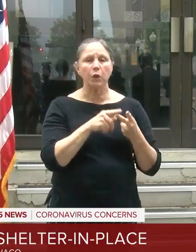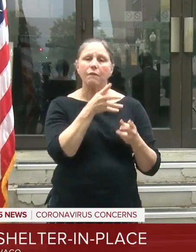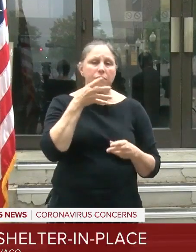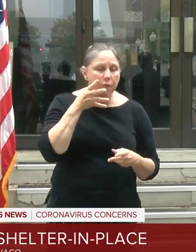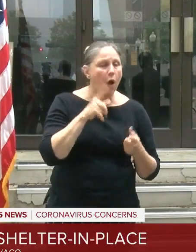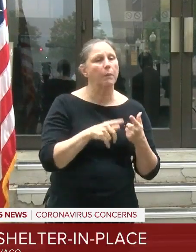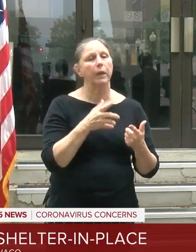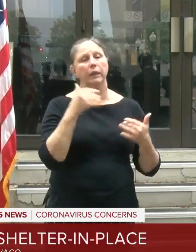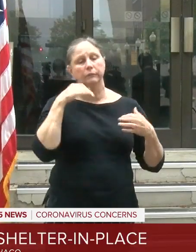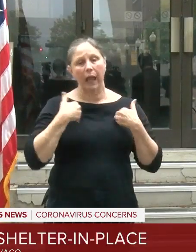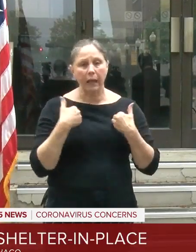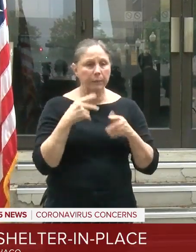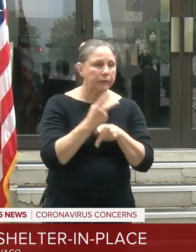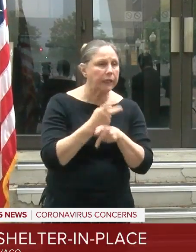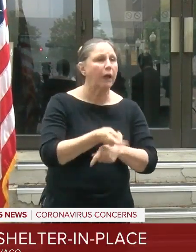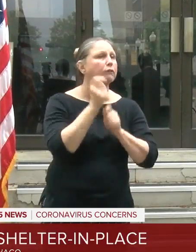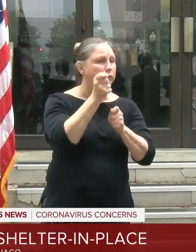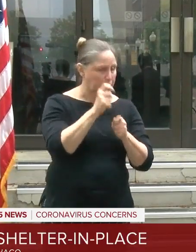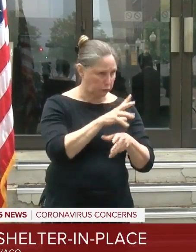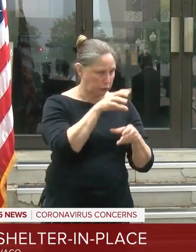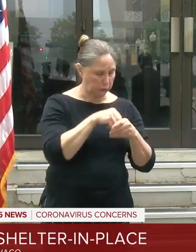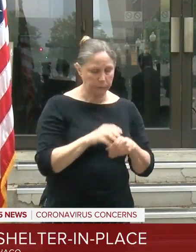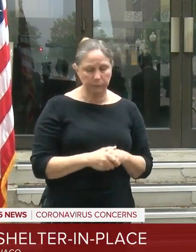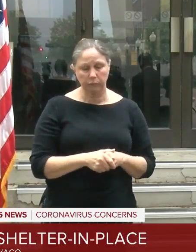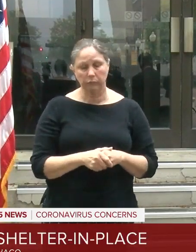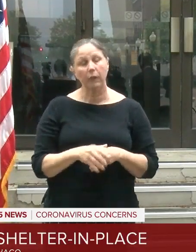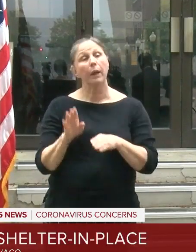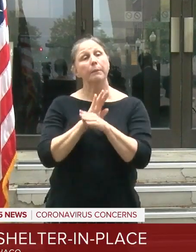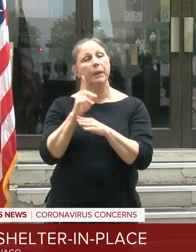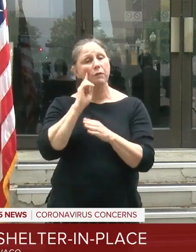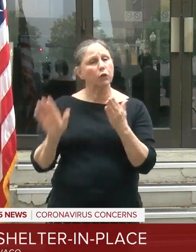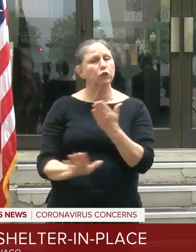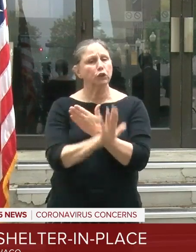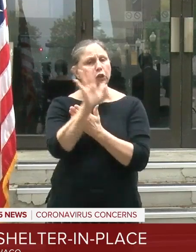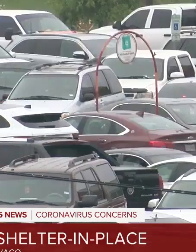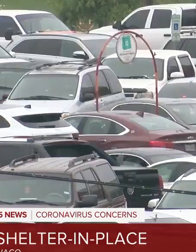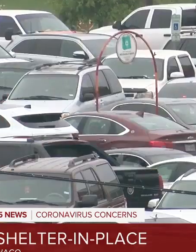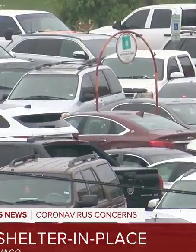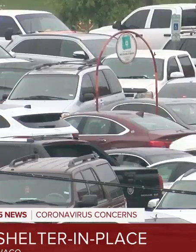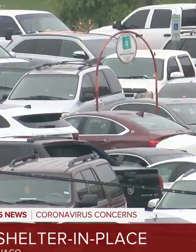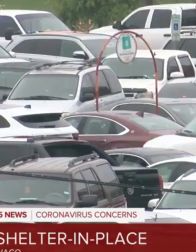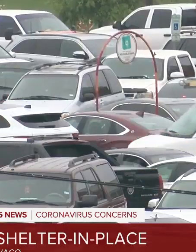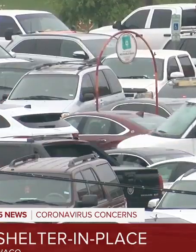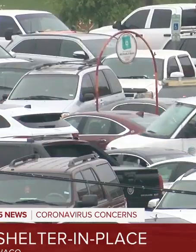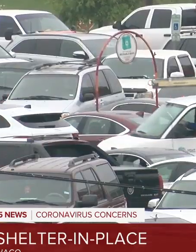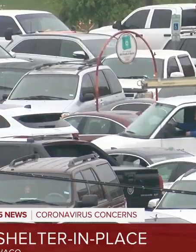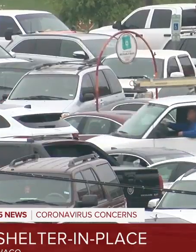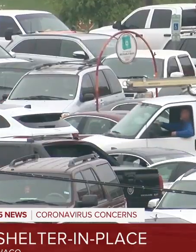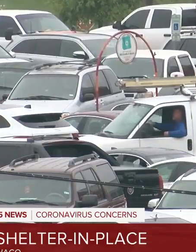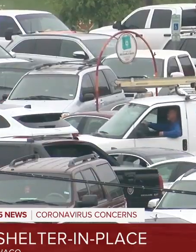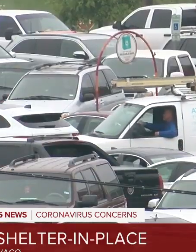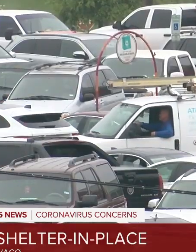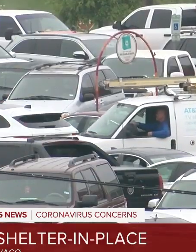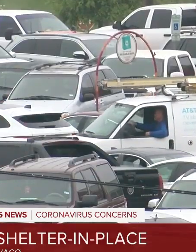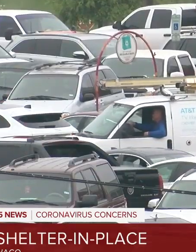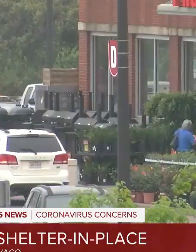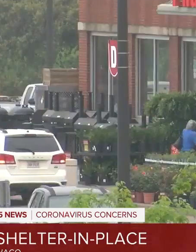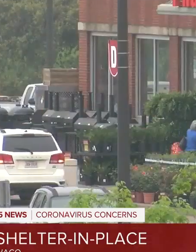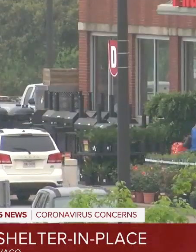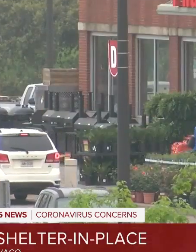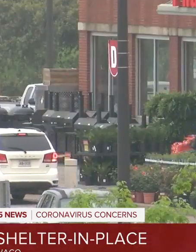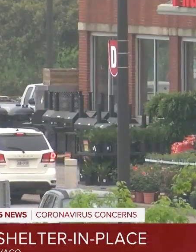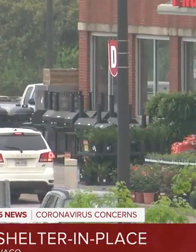farming, livestock, and fishing. Businesses that provide shelter and social services. HEB says they are controlling the entry in order